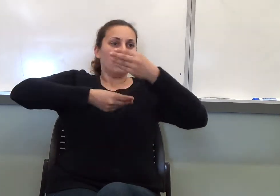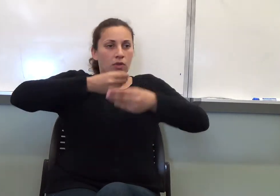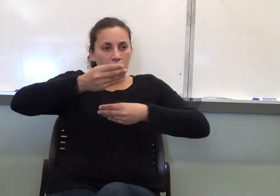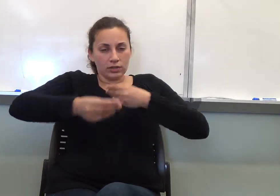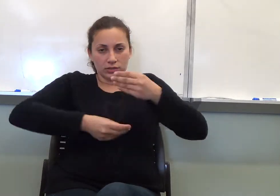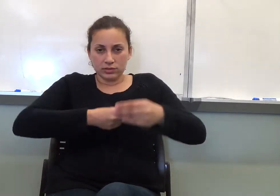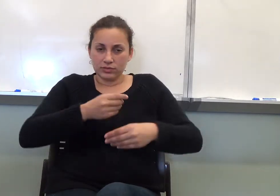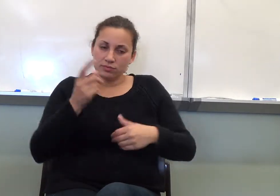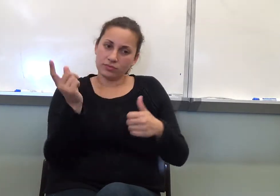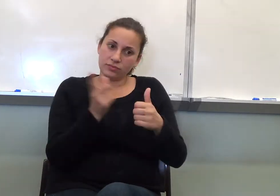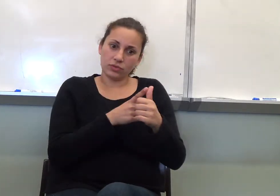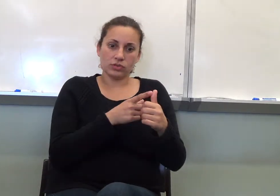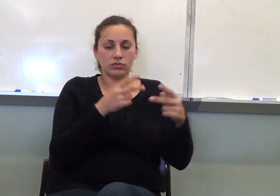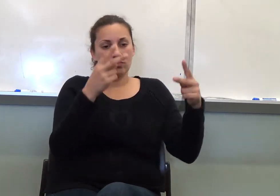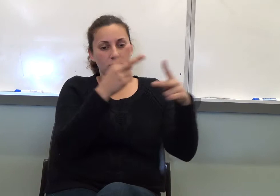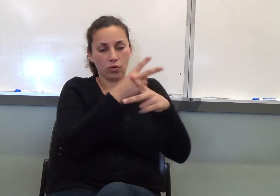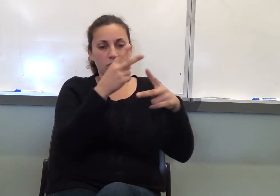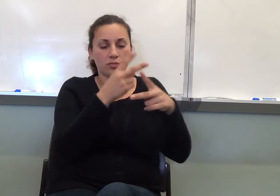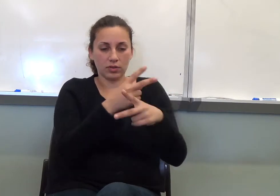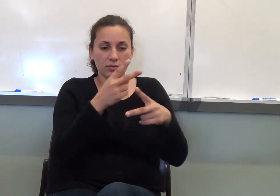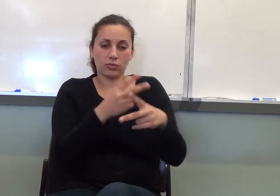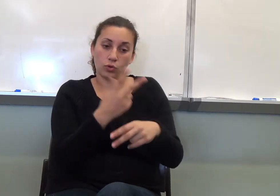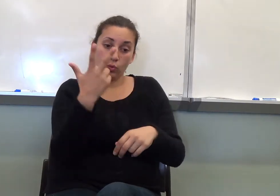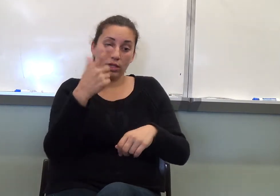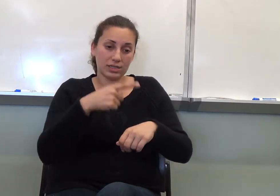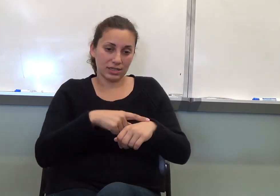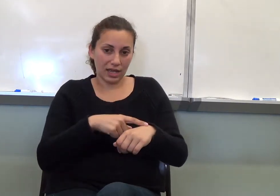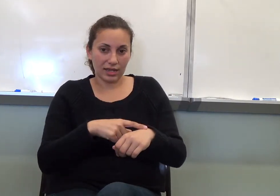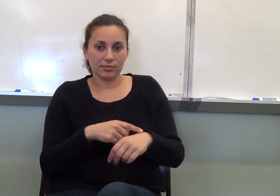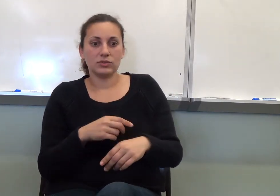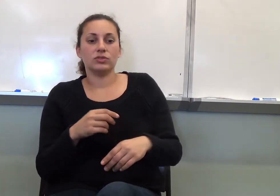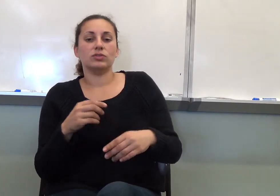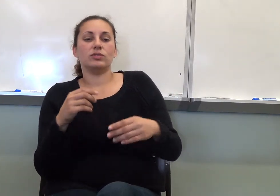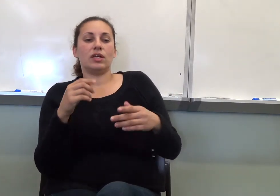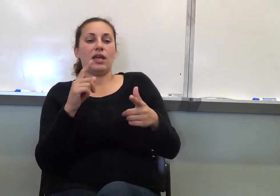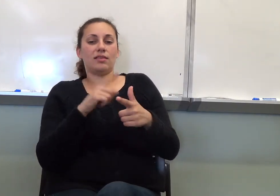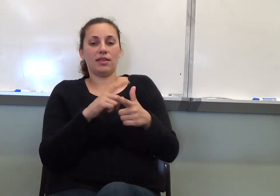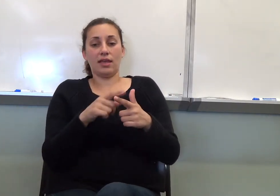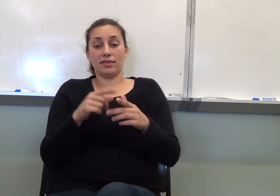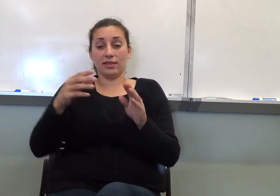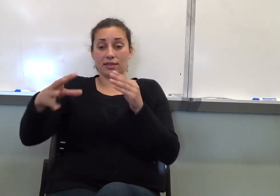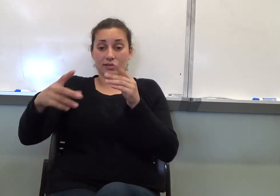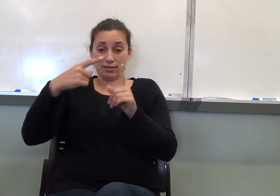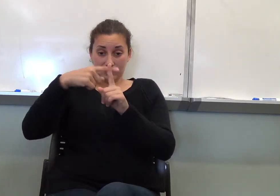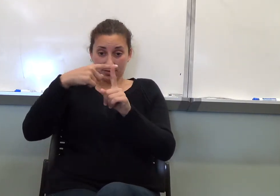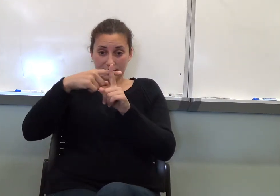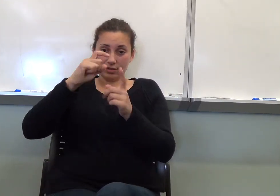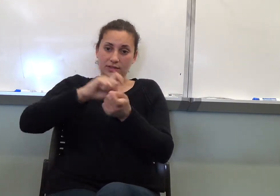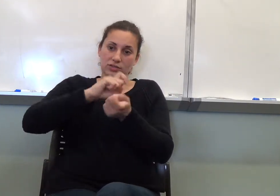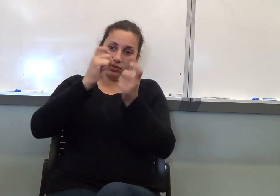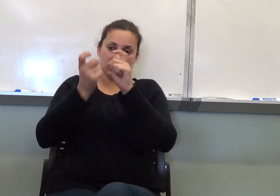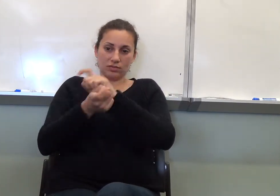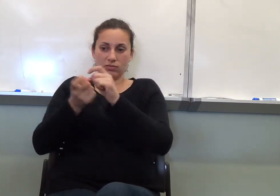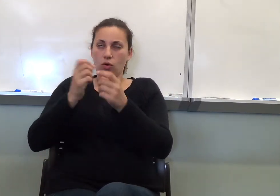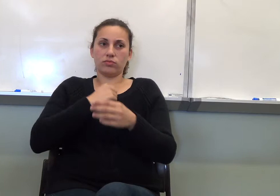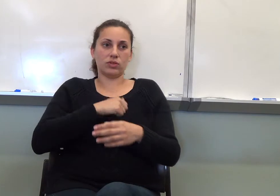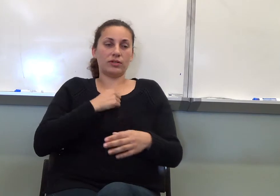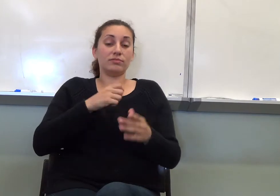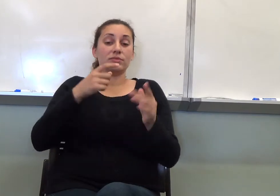do 3 associative laws, then change the addition back to the subtraction. You know, there's a lot of little detail stuff